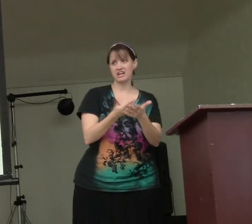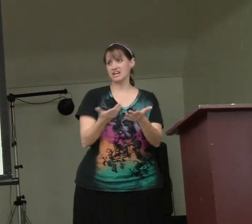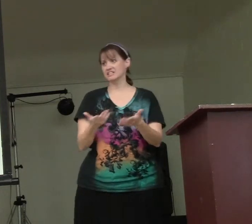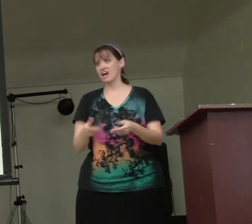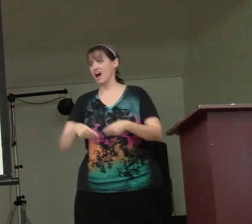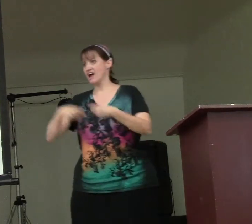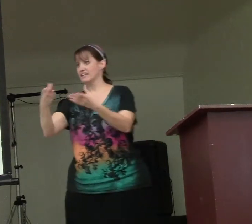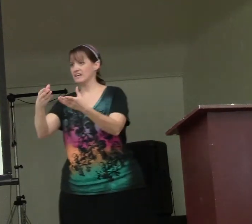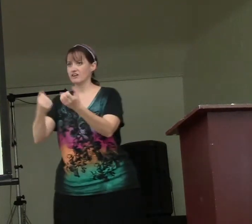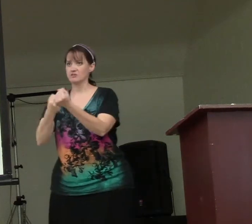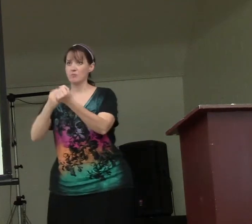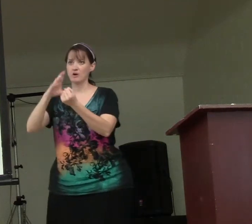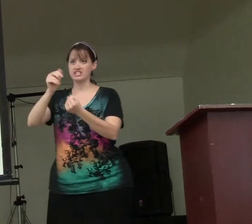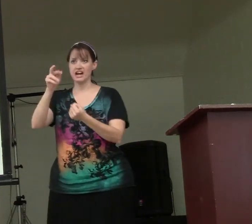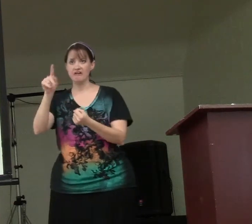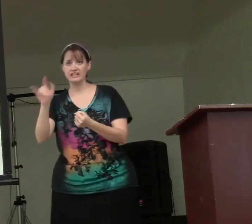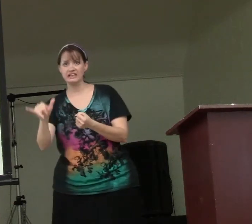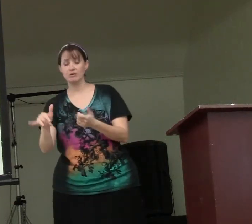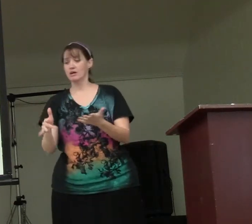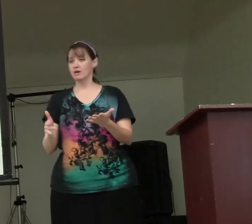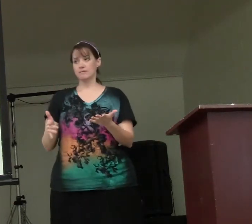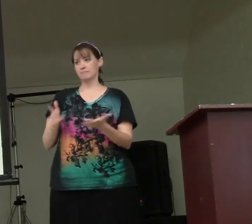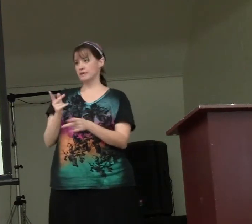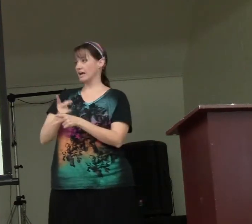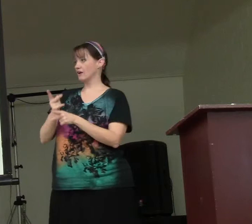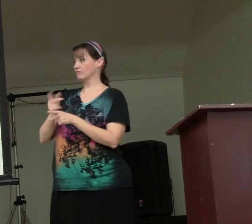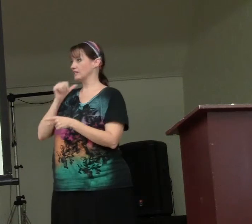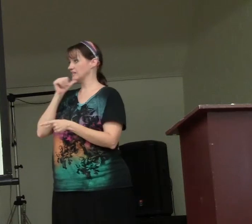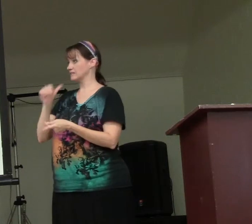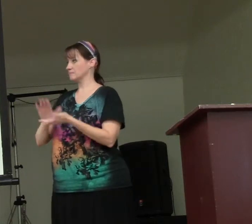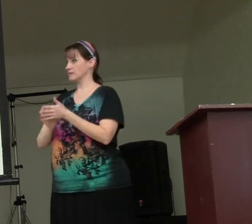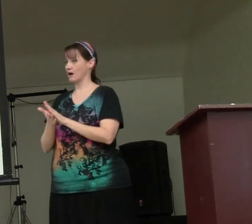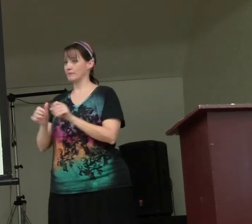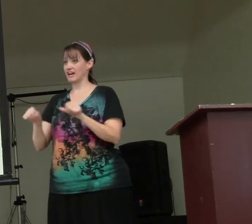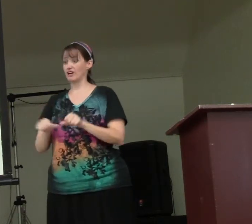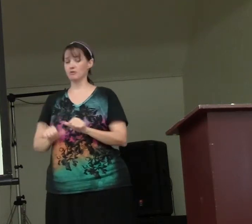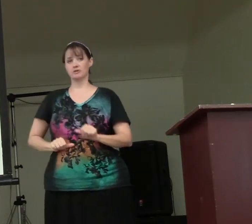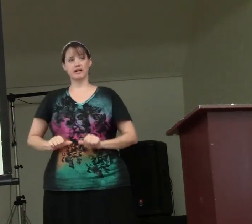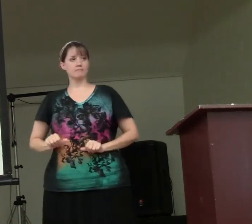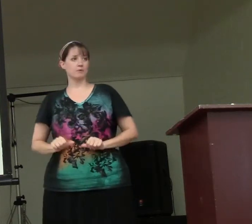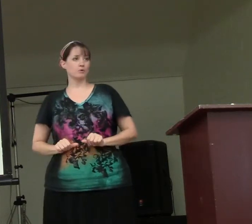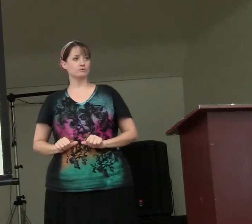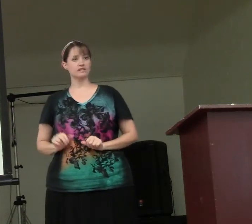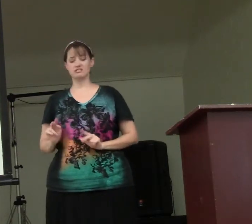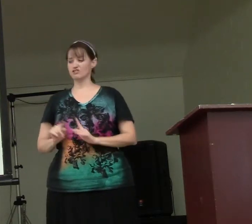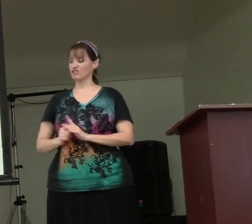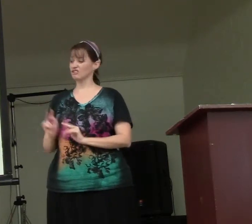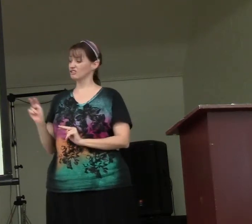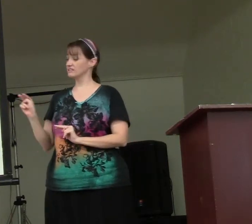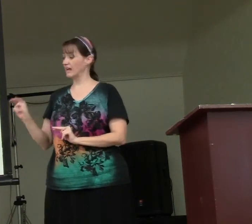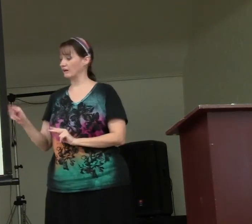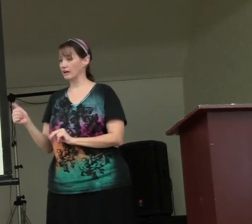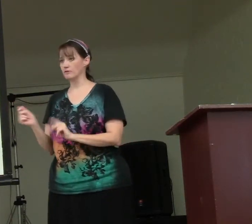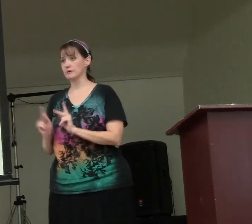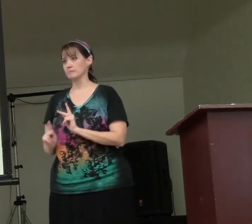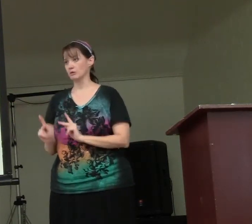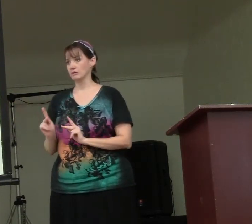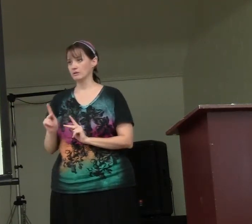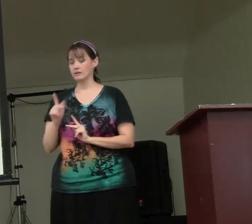offerings, I give, I support charity. Be careful that it doesn't become an area where you like boast and start to look down at other people,